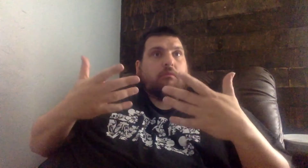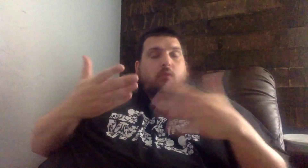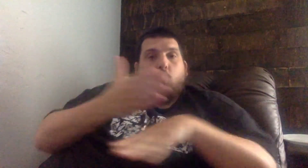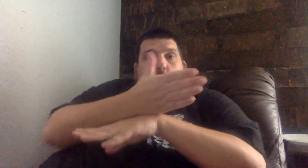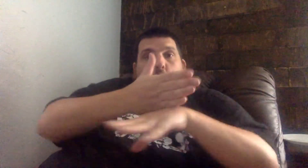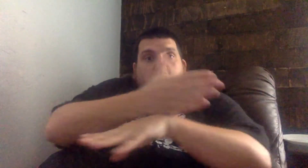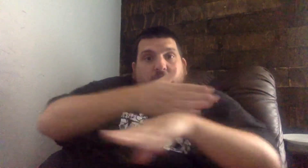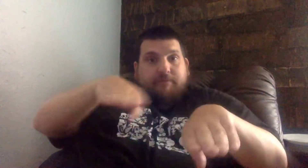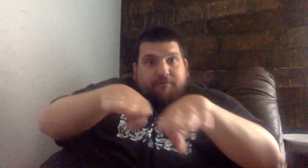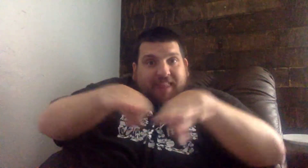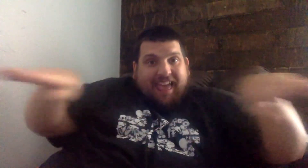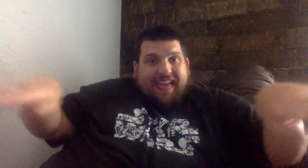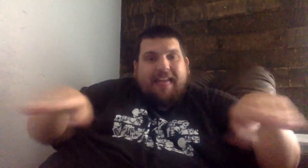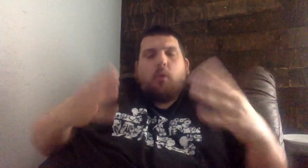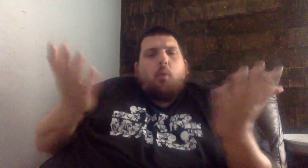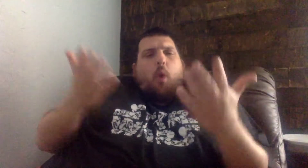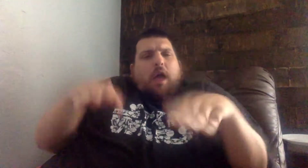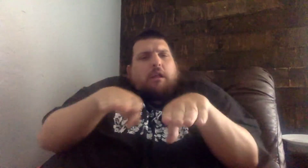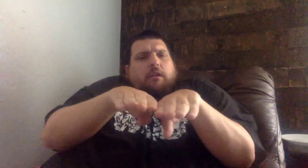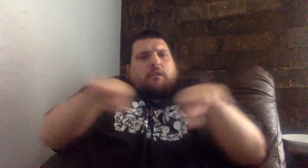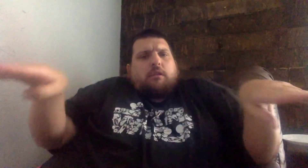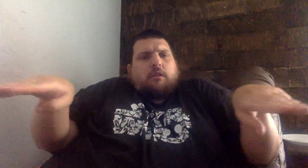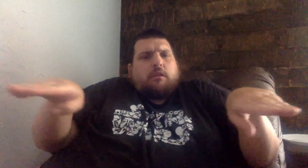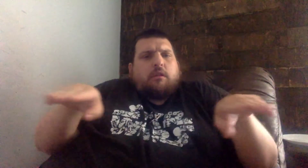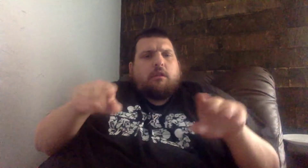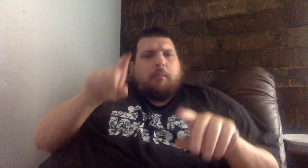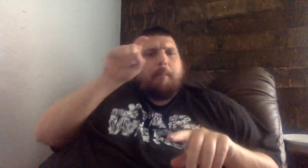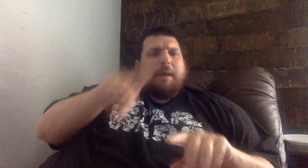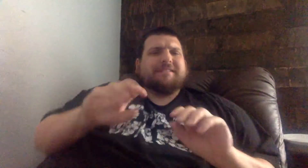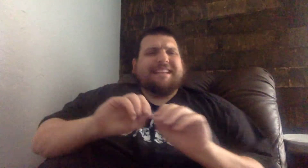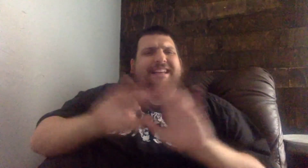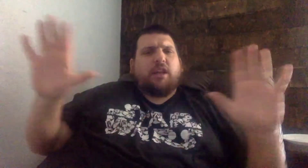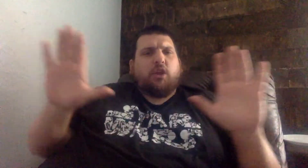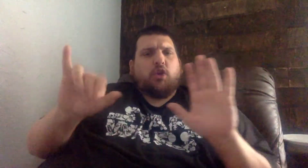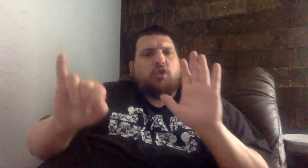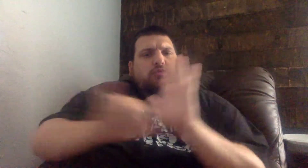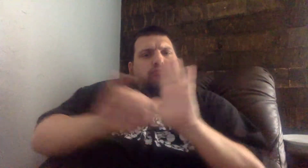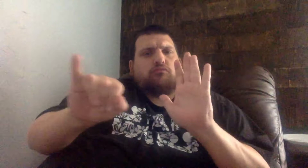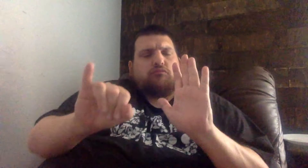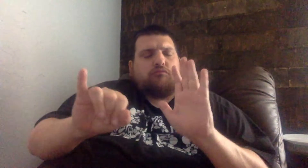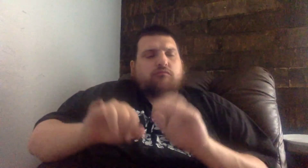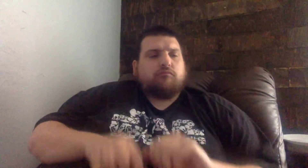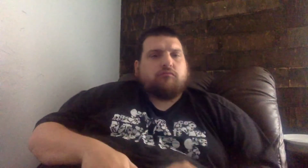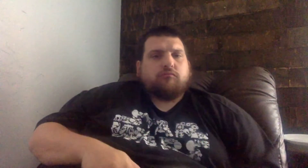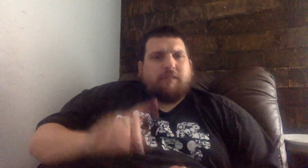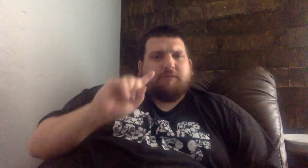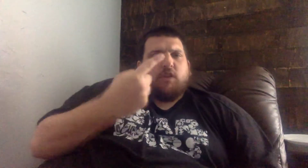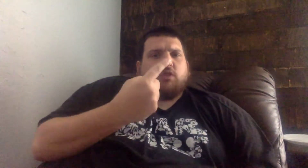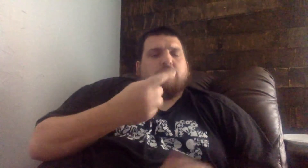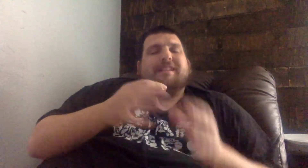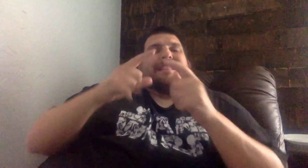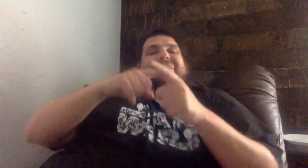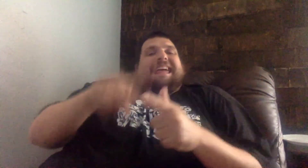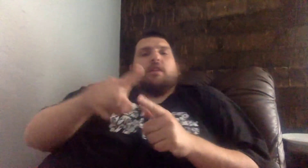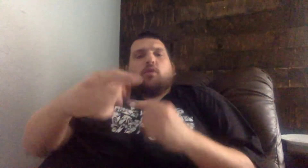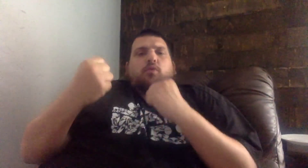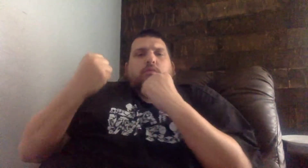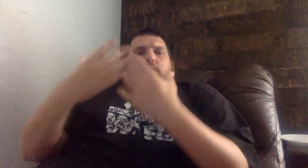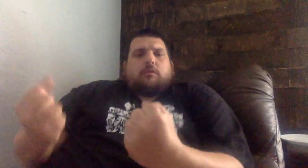rack, a wood thing that's flat? What is it that's represented by the B's? You have to clearly identify it first,